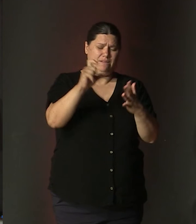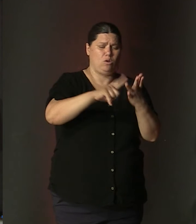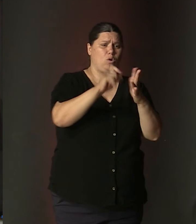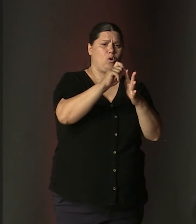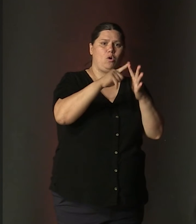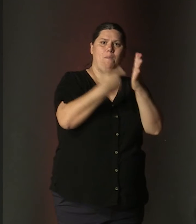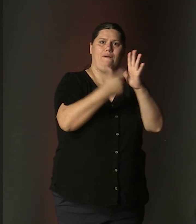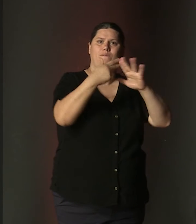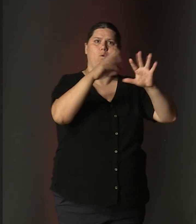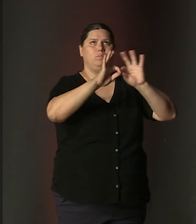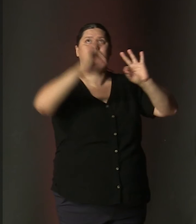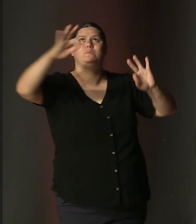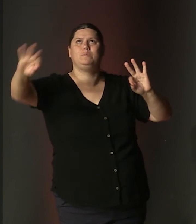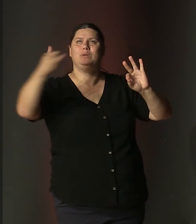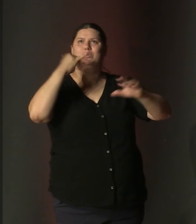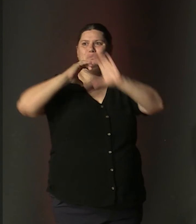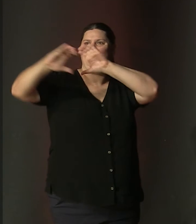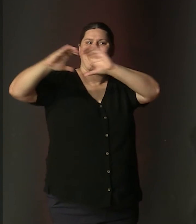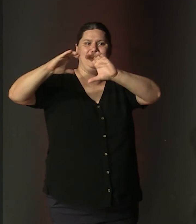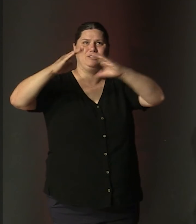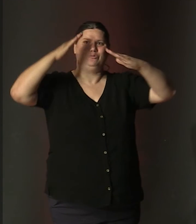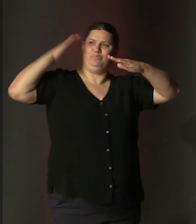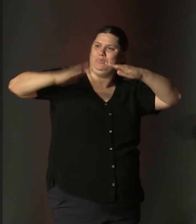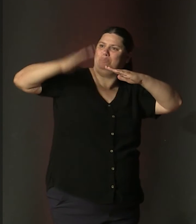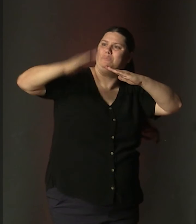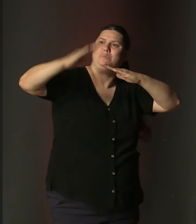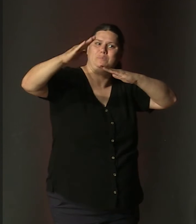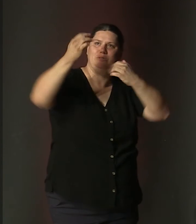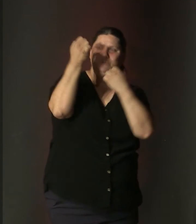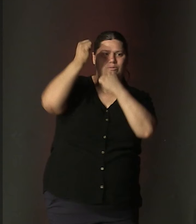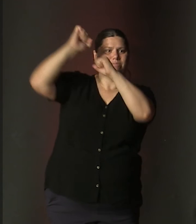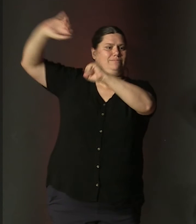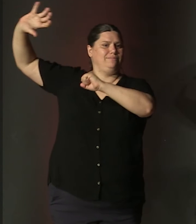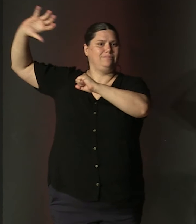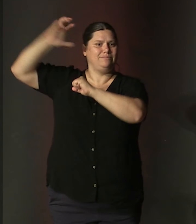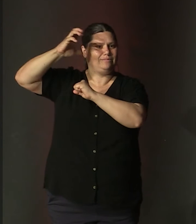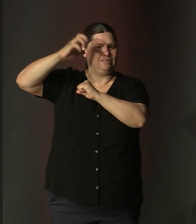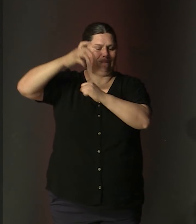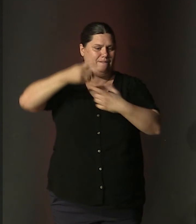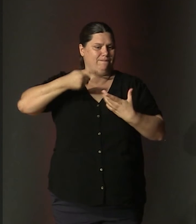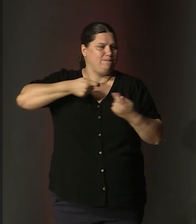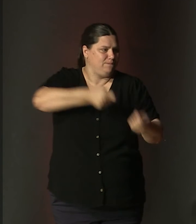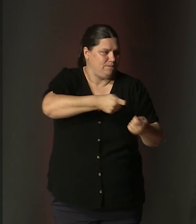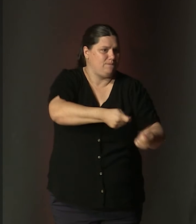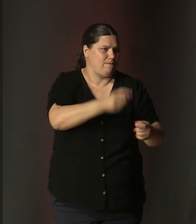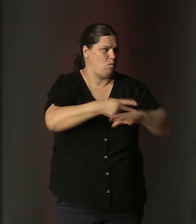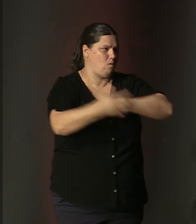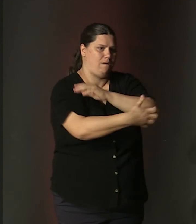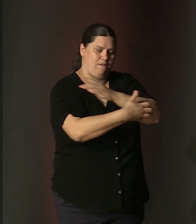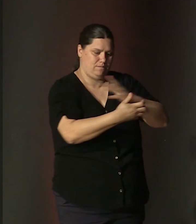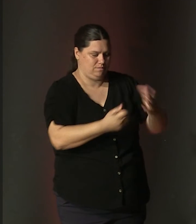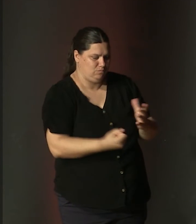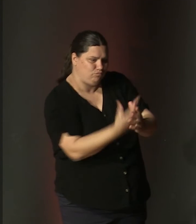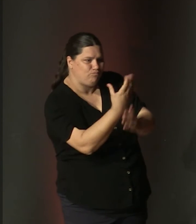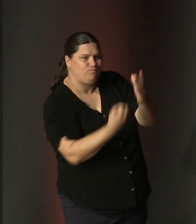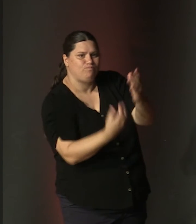communication, the clay bricks and the roof tiles that provide shelter, the mineral fertilizers fundamental for agriculture,